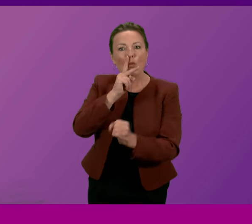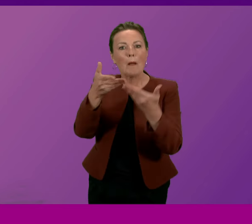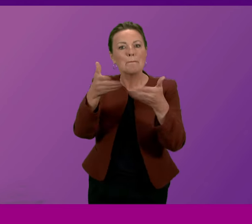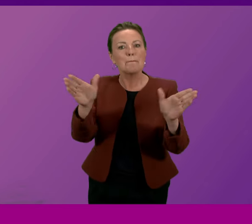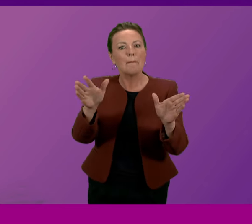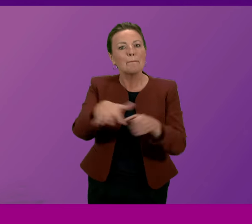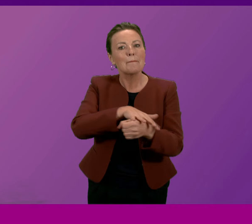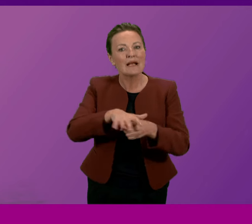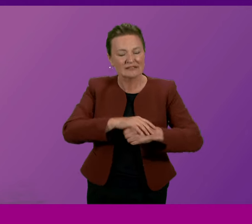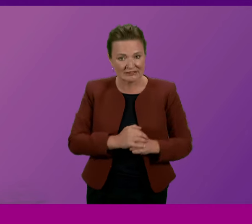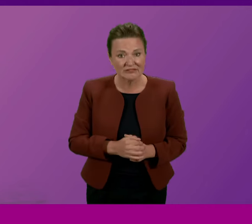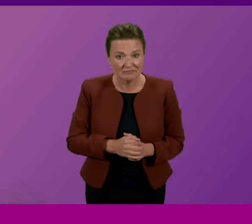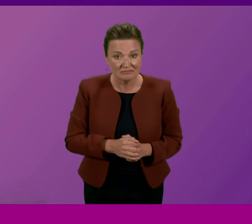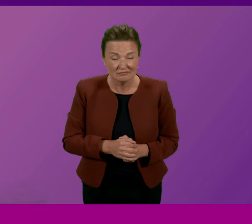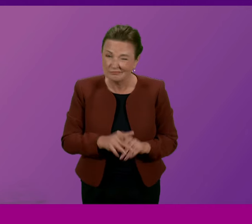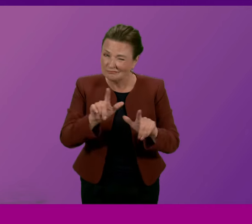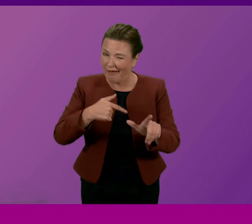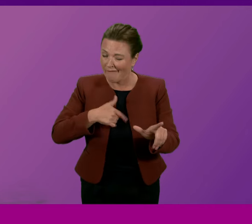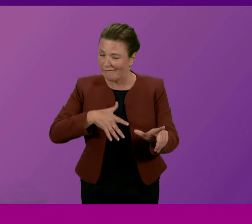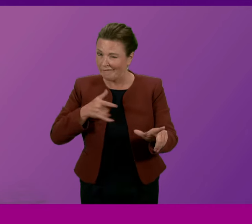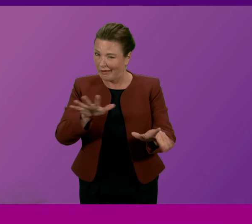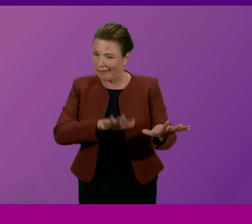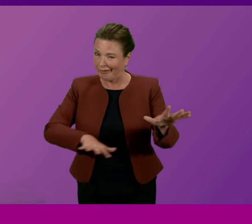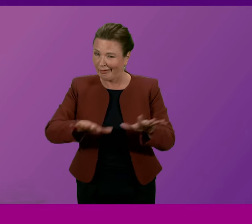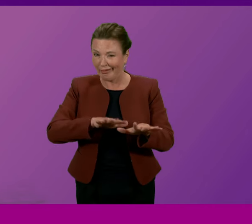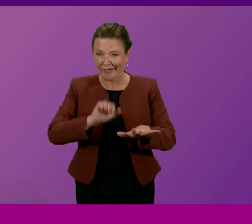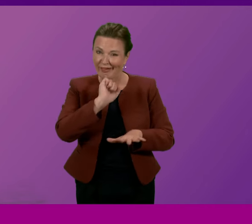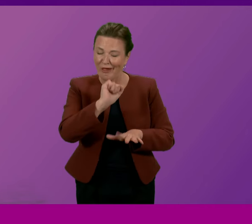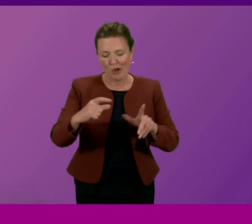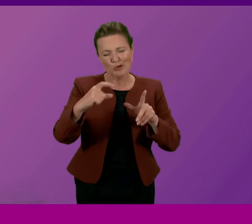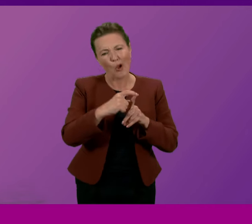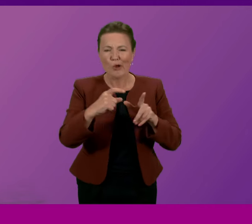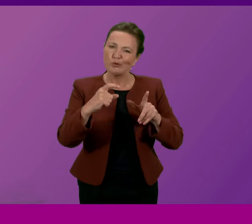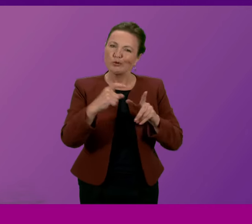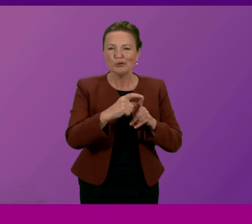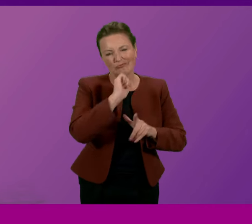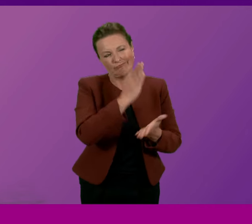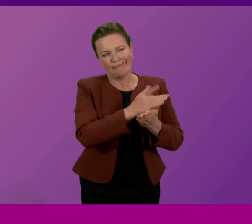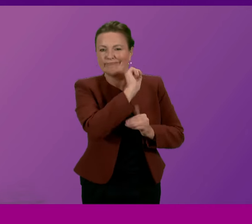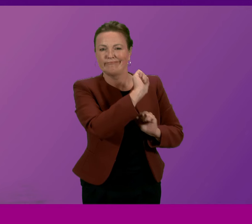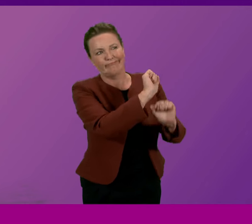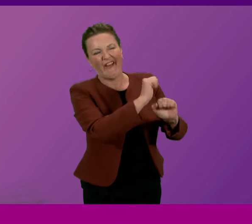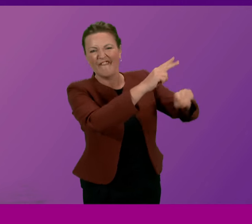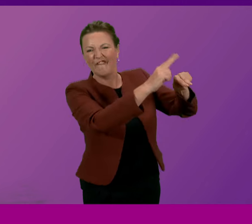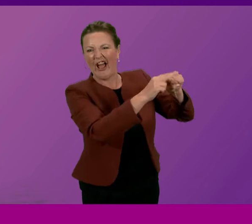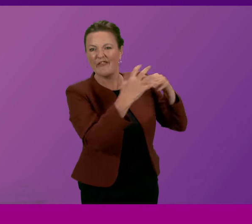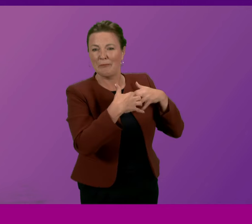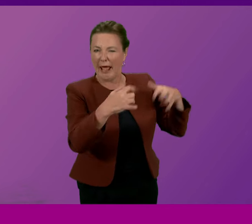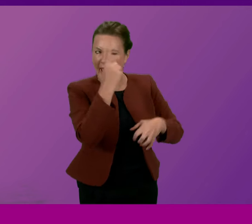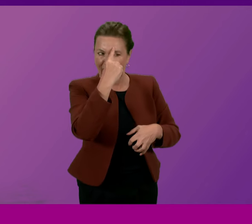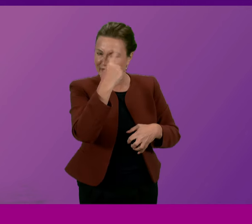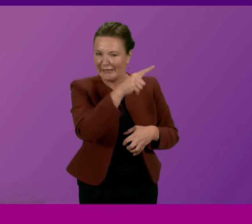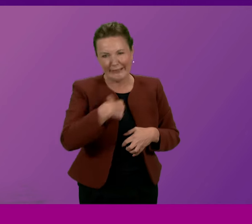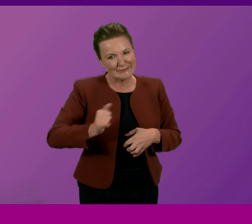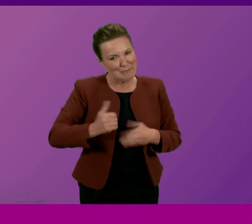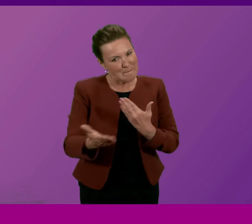places. But I suspect the father of this Parliament, Donald Dewar, would have wanted us to go further. So